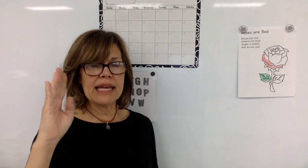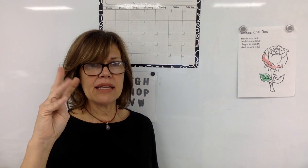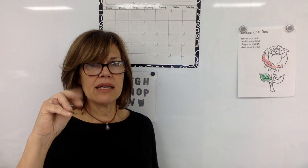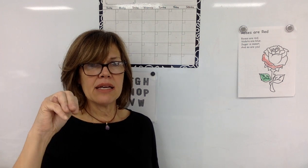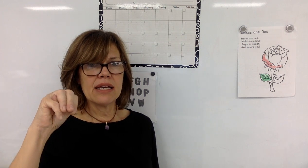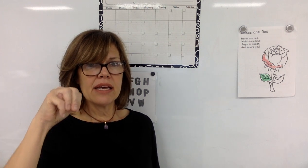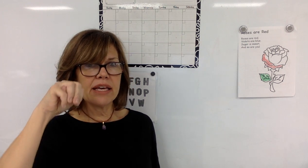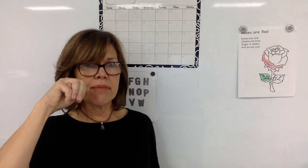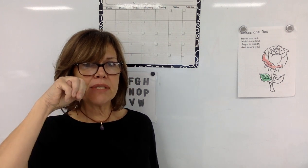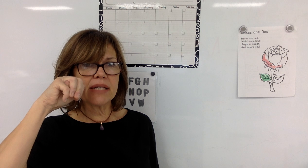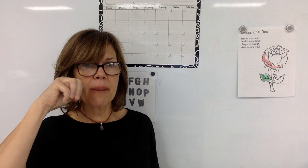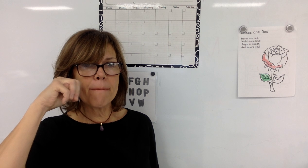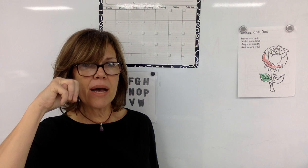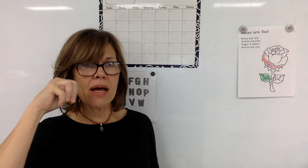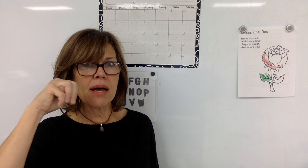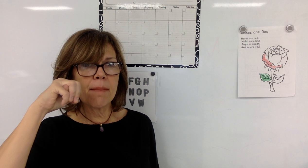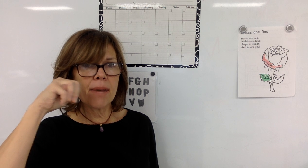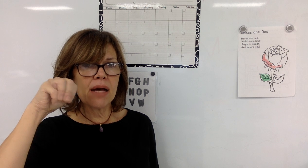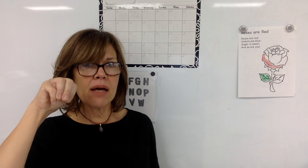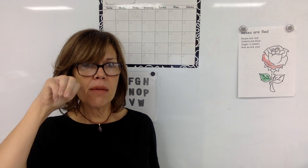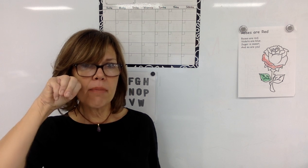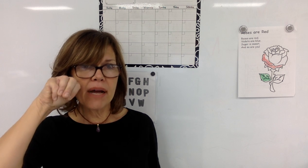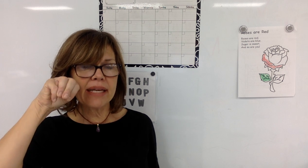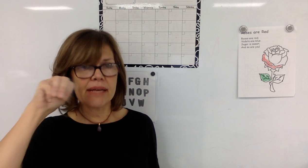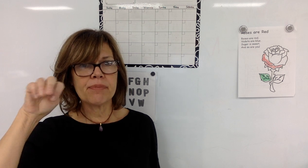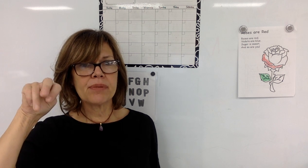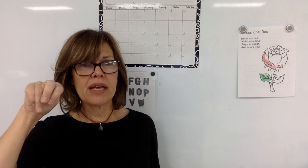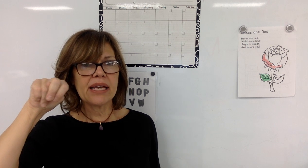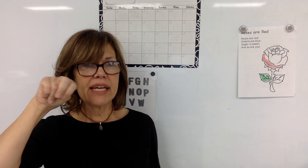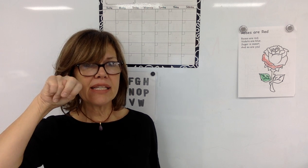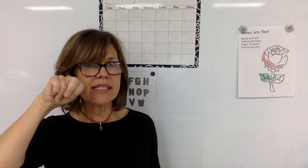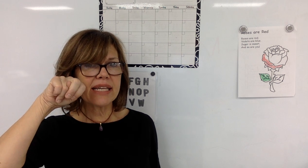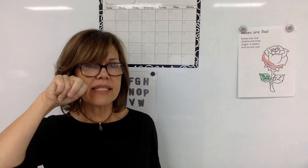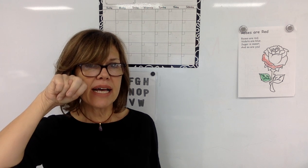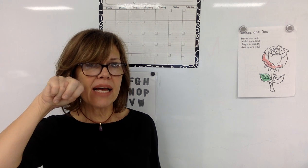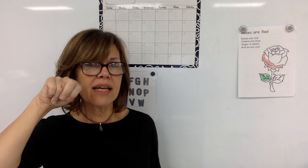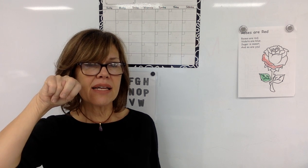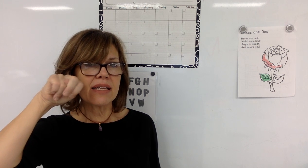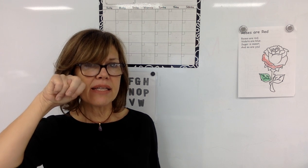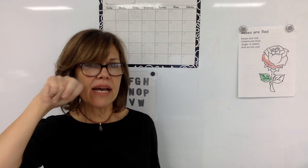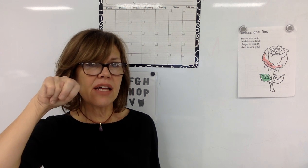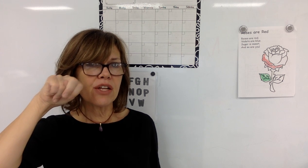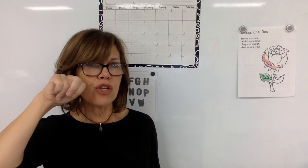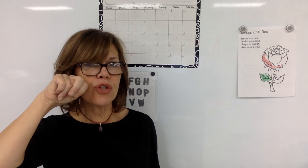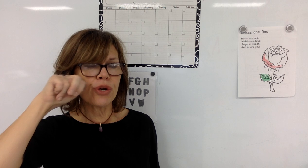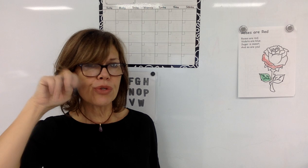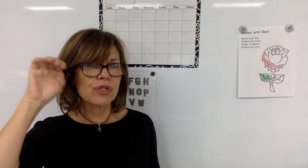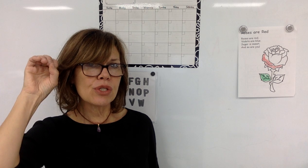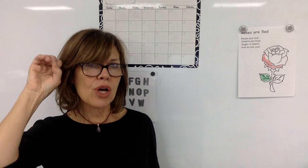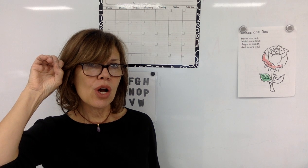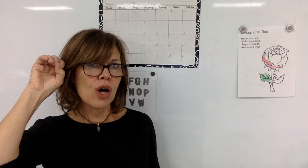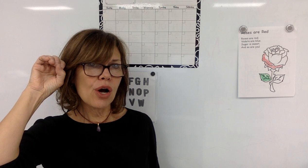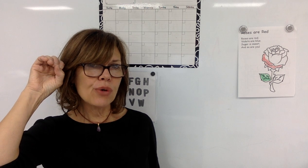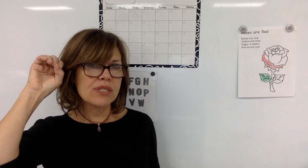lion. M says, monkey. N says, nurse. O says,